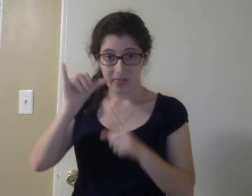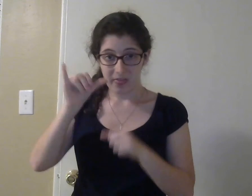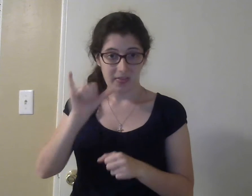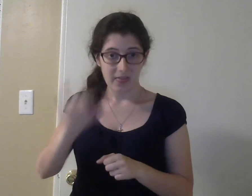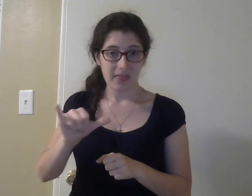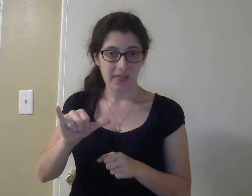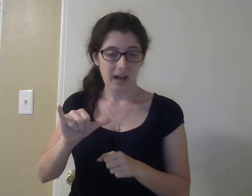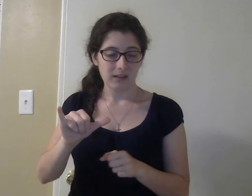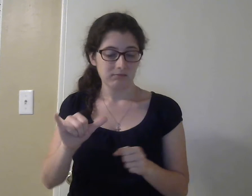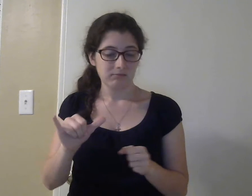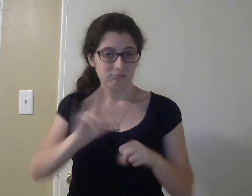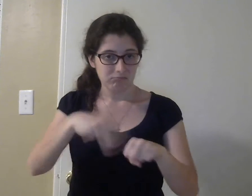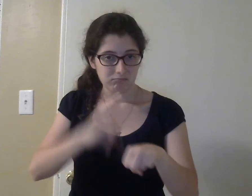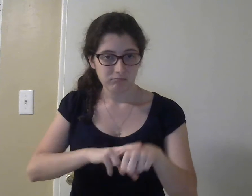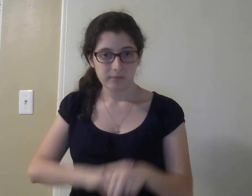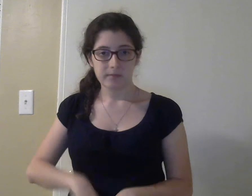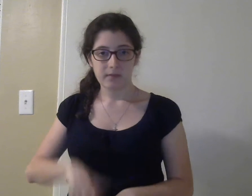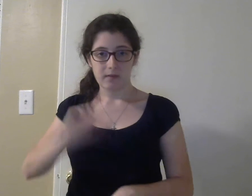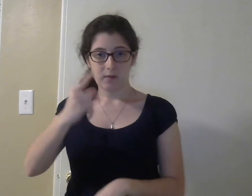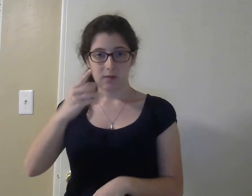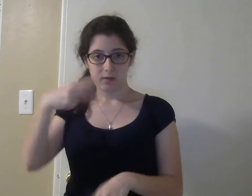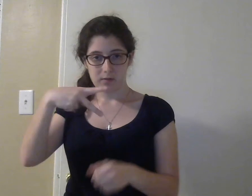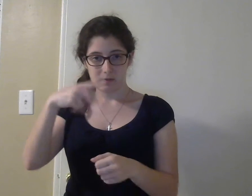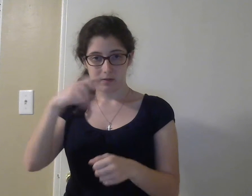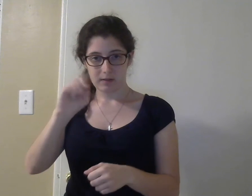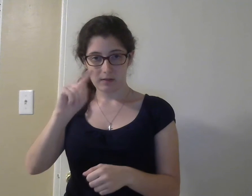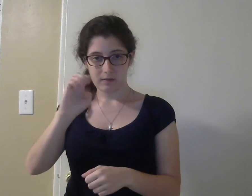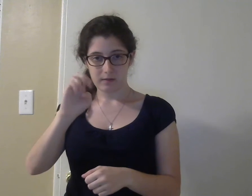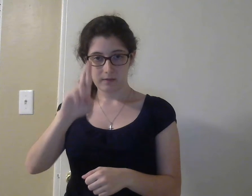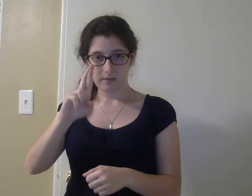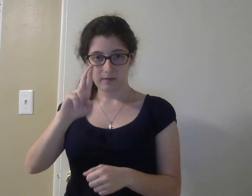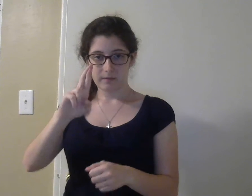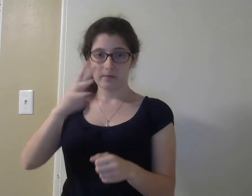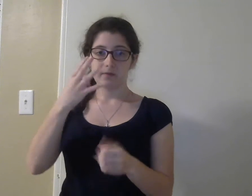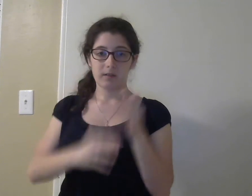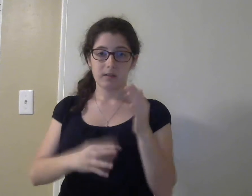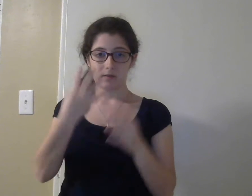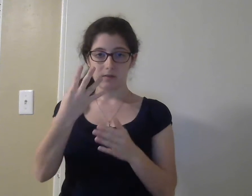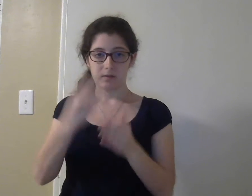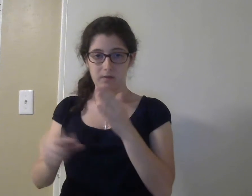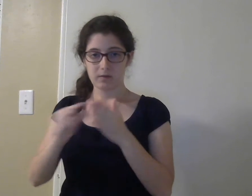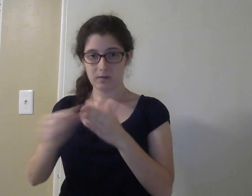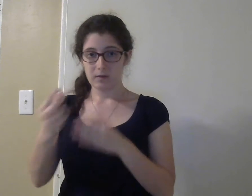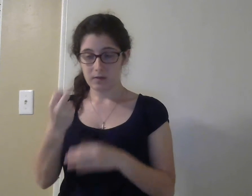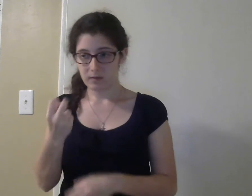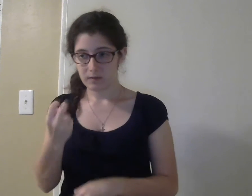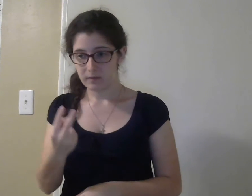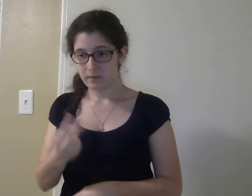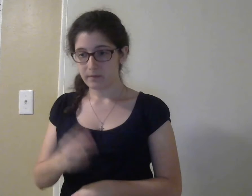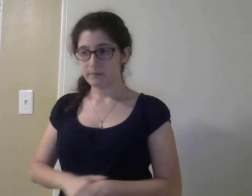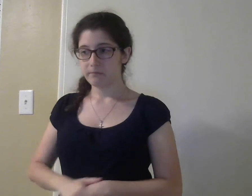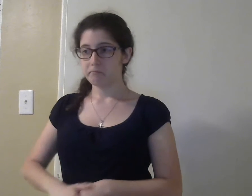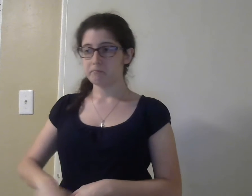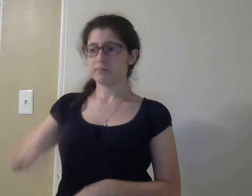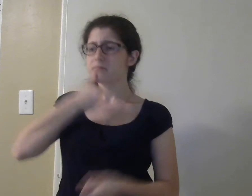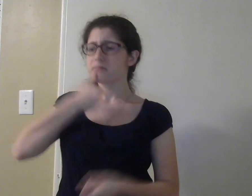Peter 4:12, beloved, do not be surprised at the fiery ordeal that is coming upon you to test you as though something